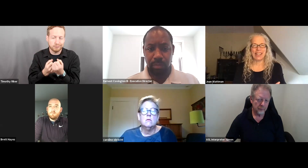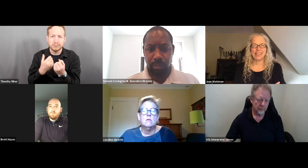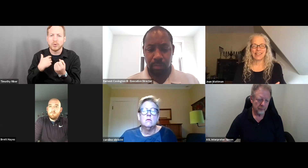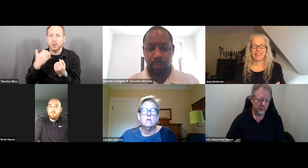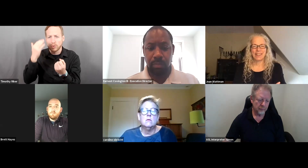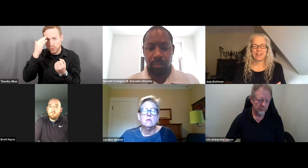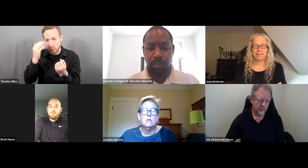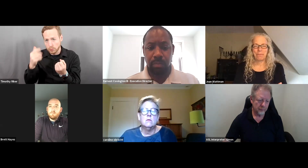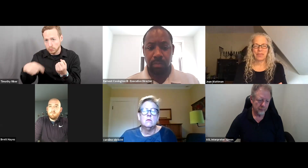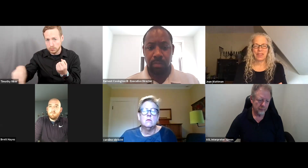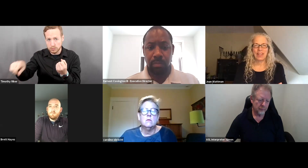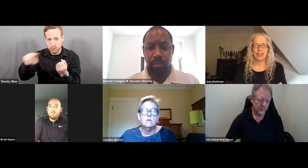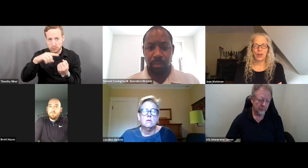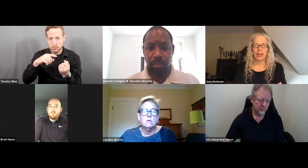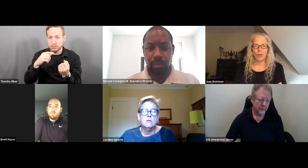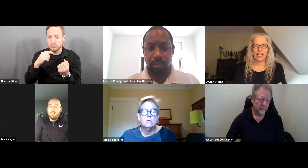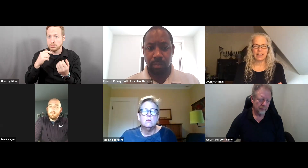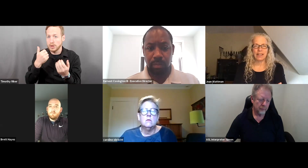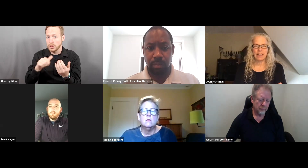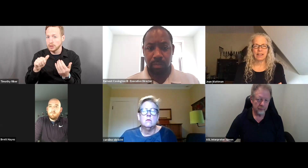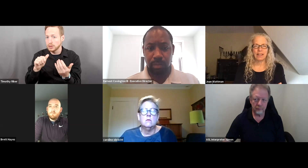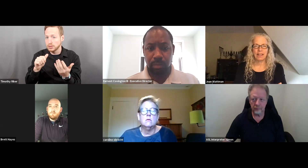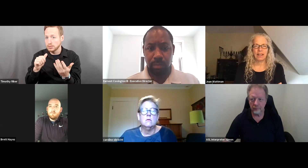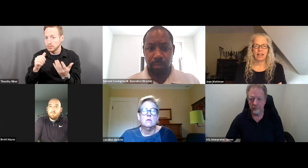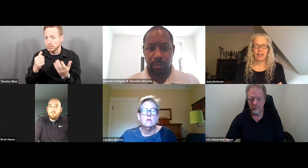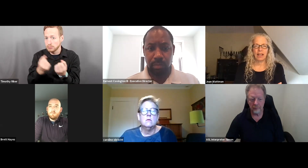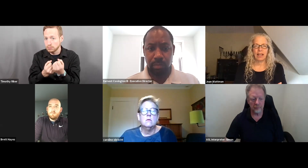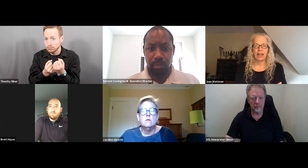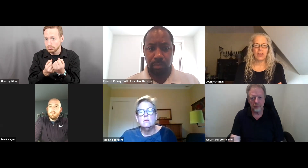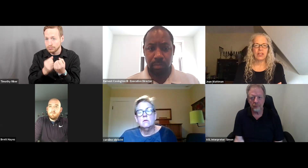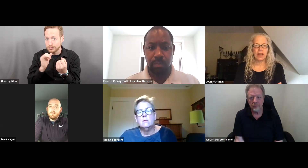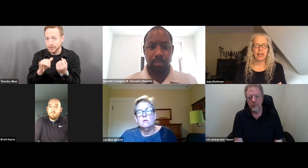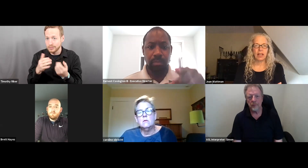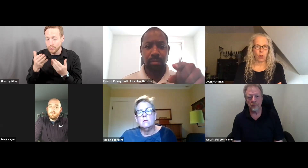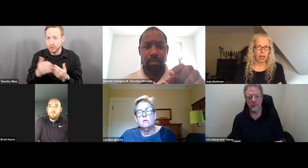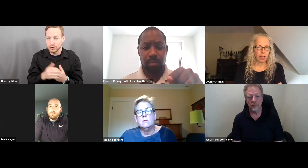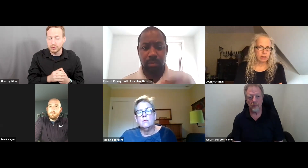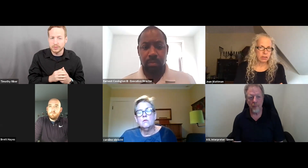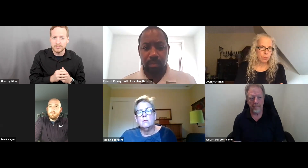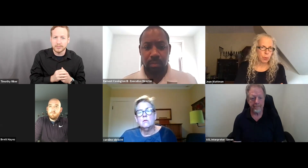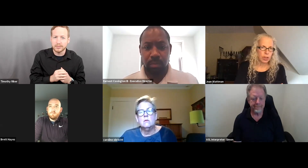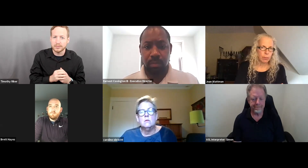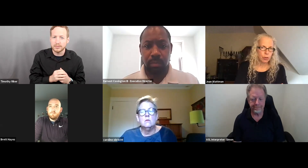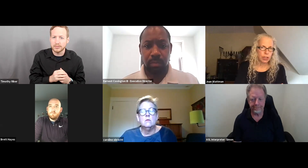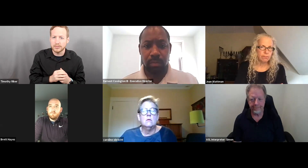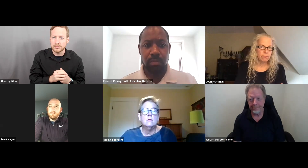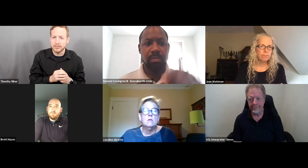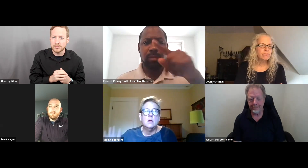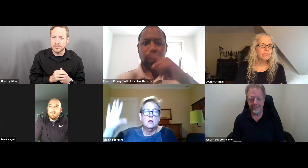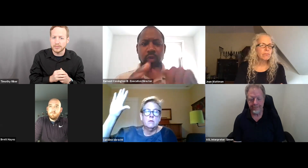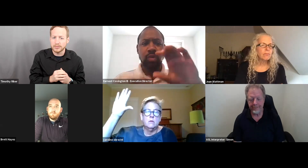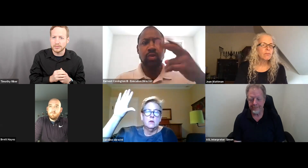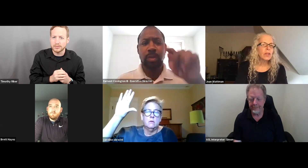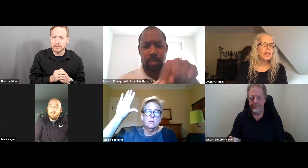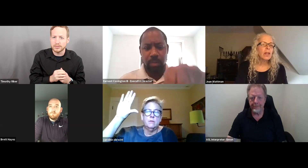voted yes. Okay, great. And if all support the motion,